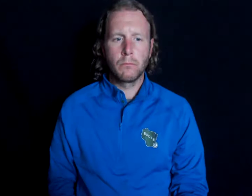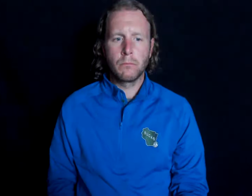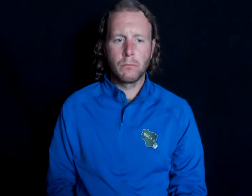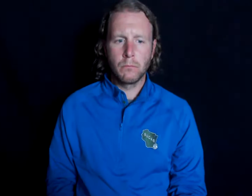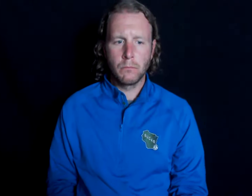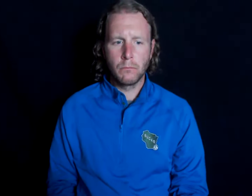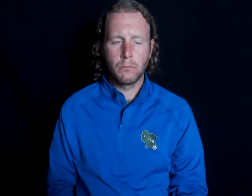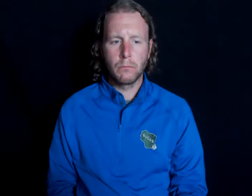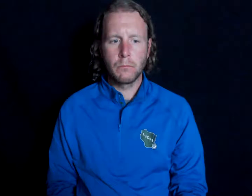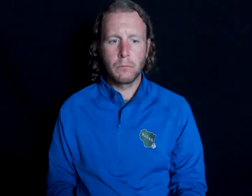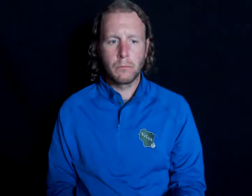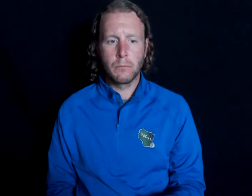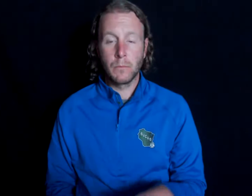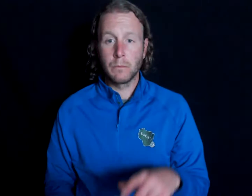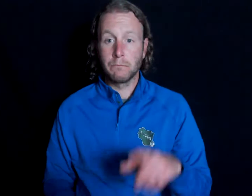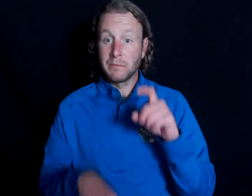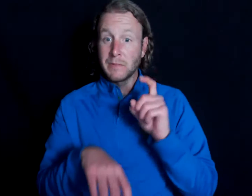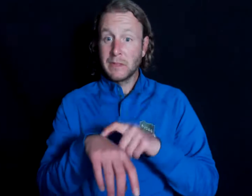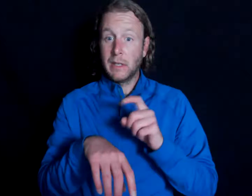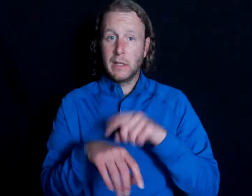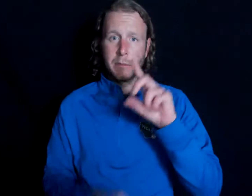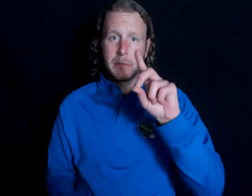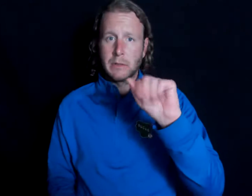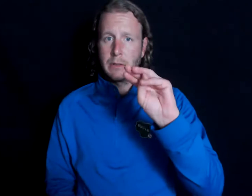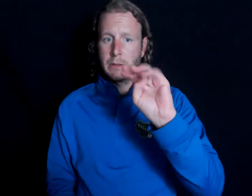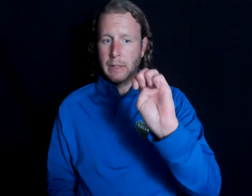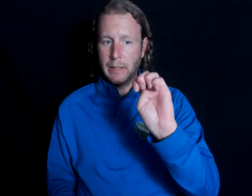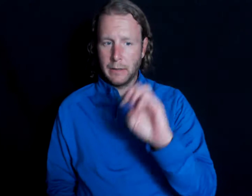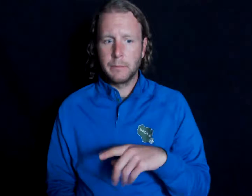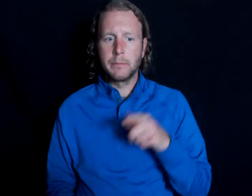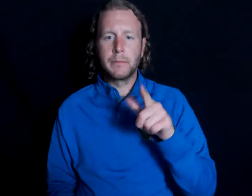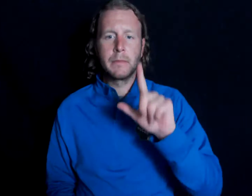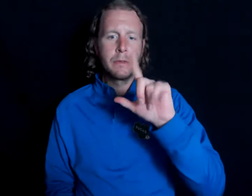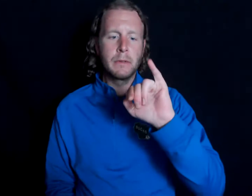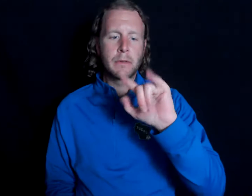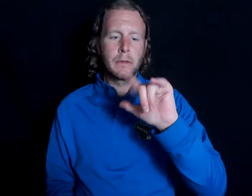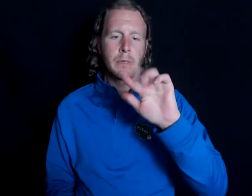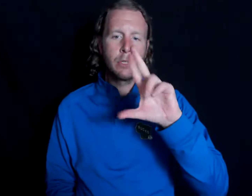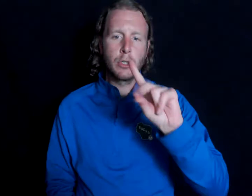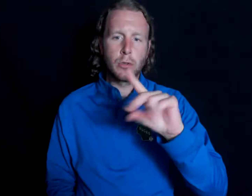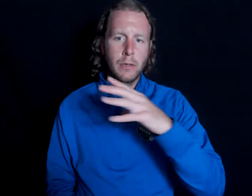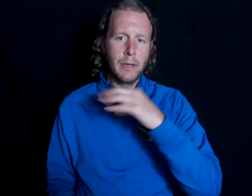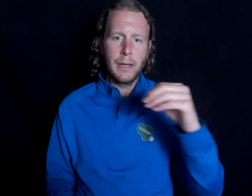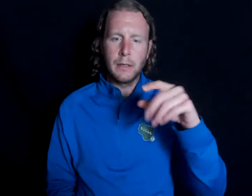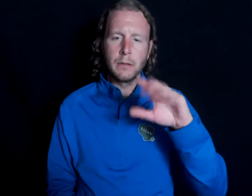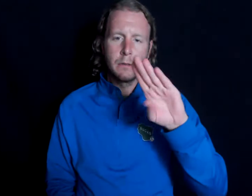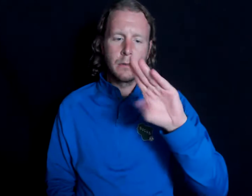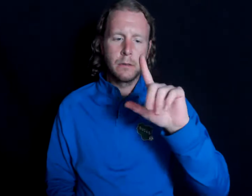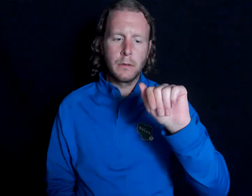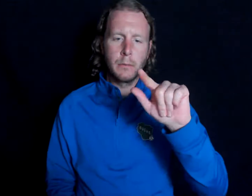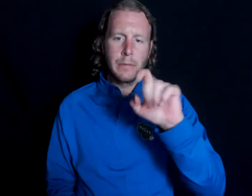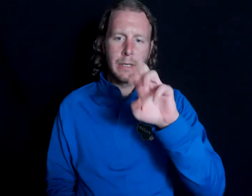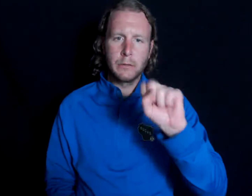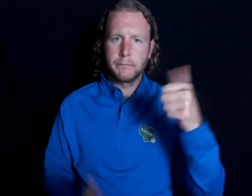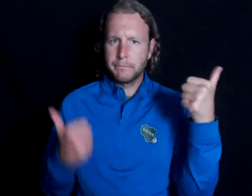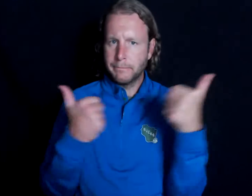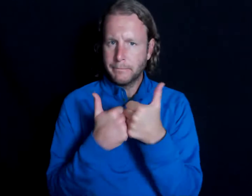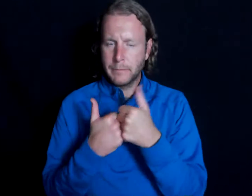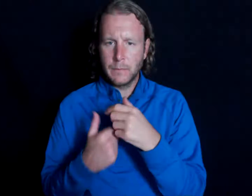It's about to be Dame time as Lillard and the Blazers taking on the number one seed in the West, the Los Angeles Lakers. Lillard has been